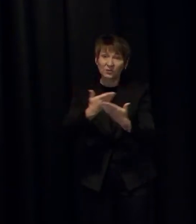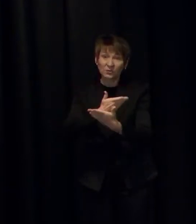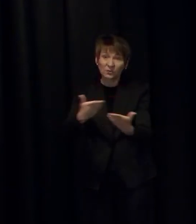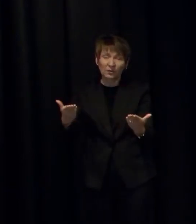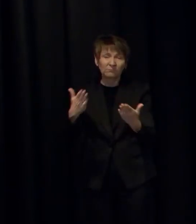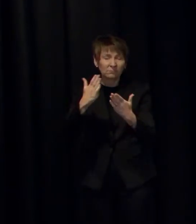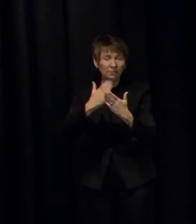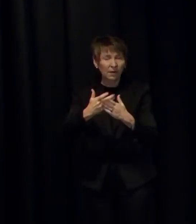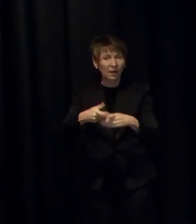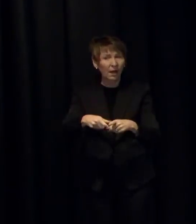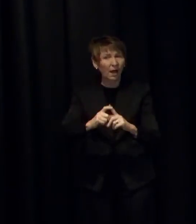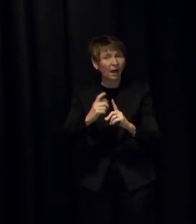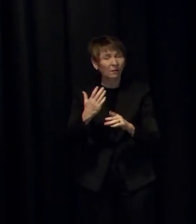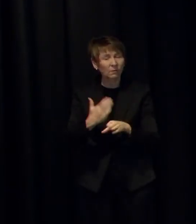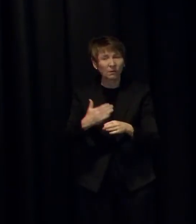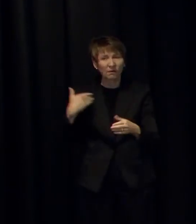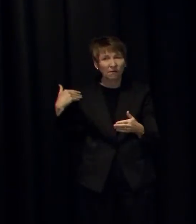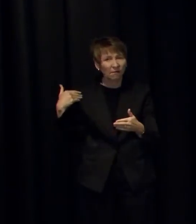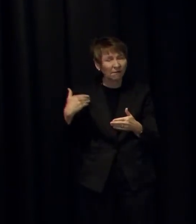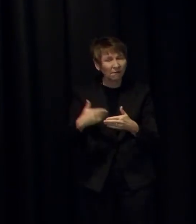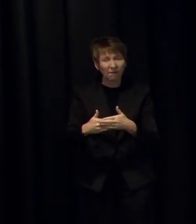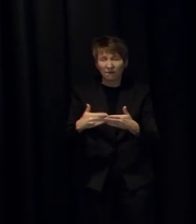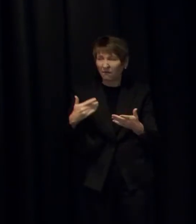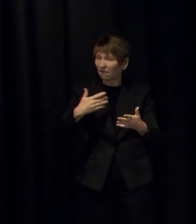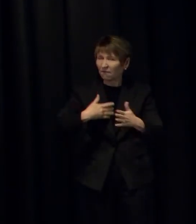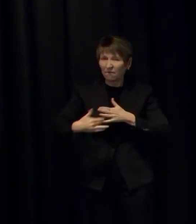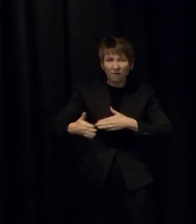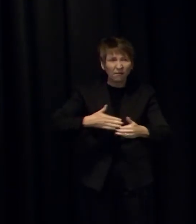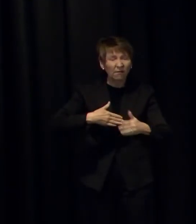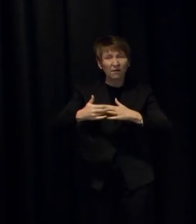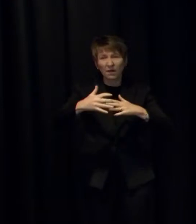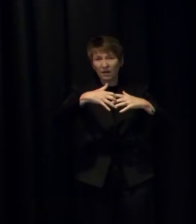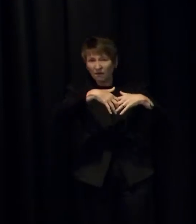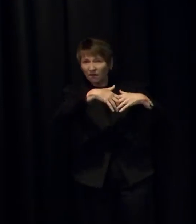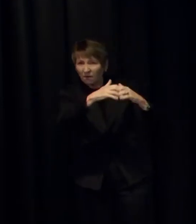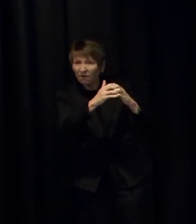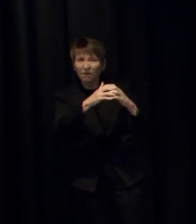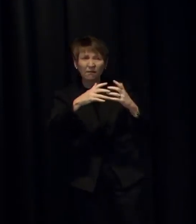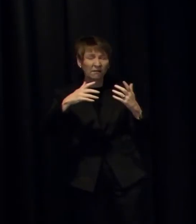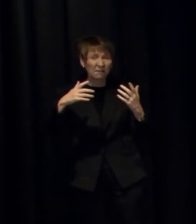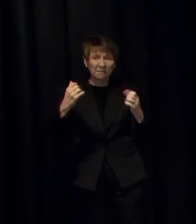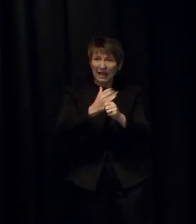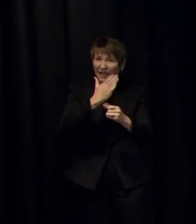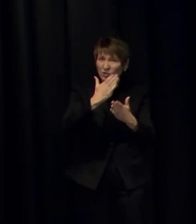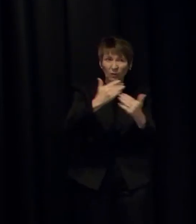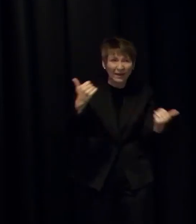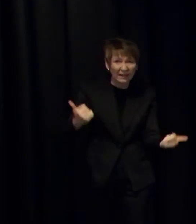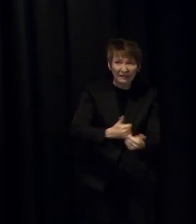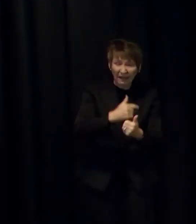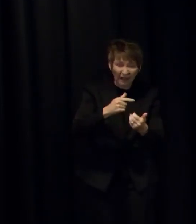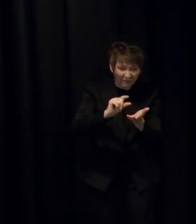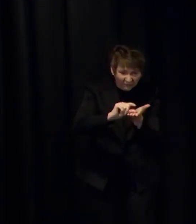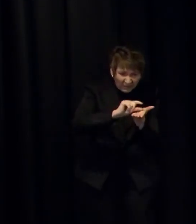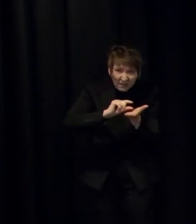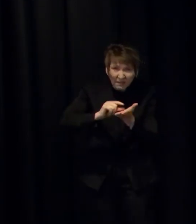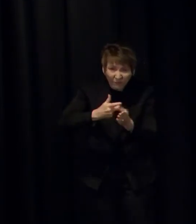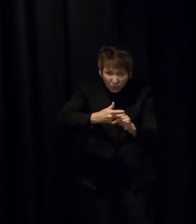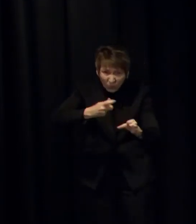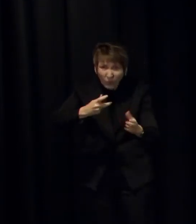but haven't we done well to get to this point? And we are heading for even better days ahead. Thanks,